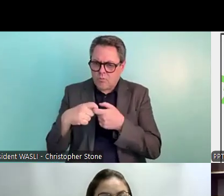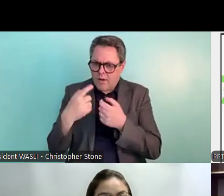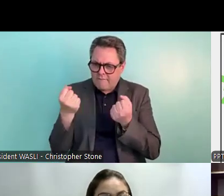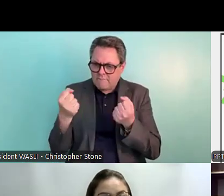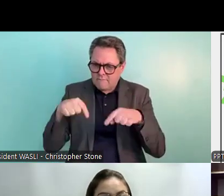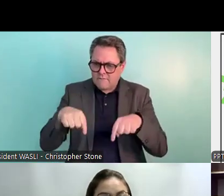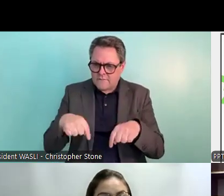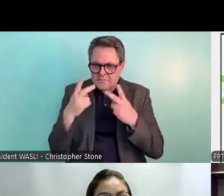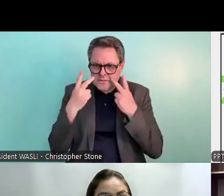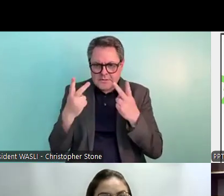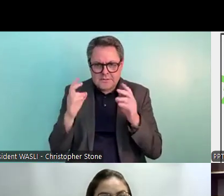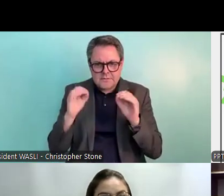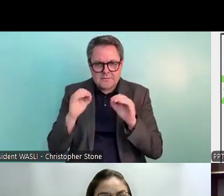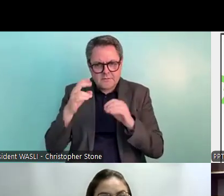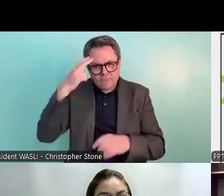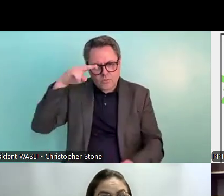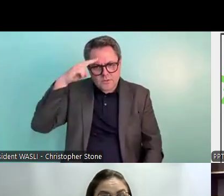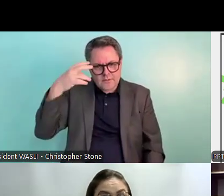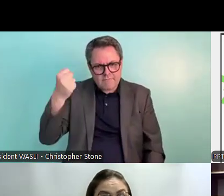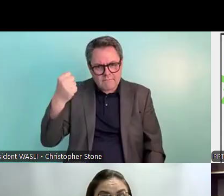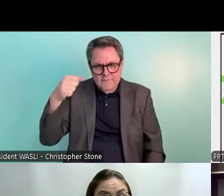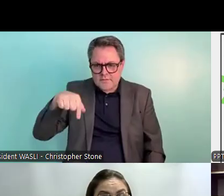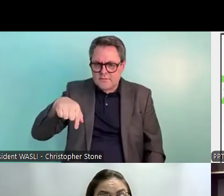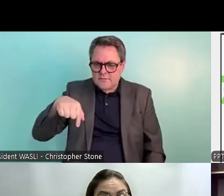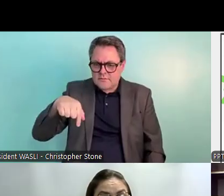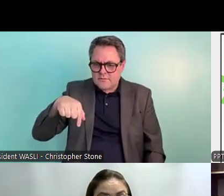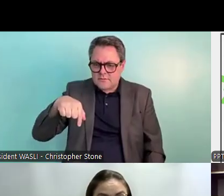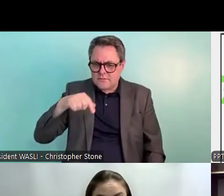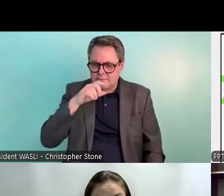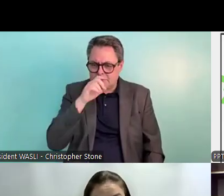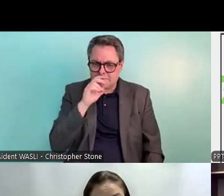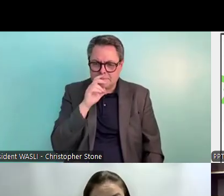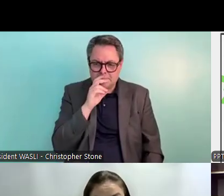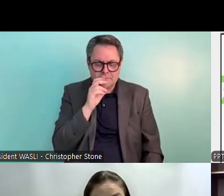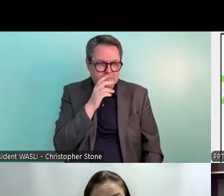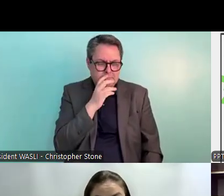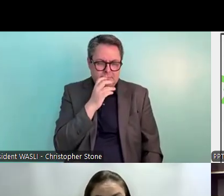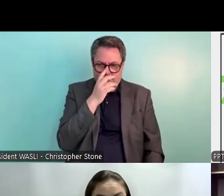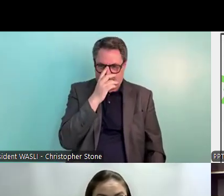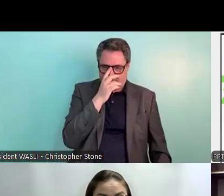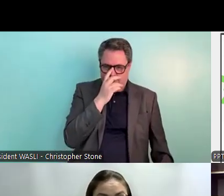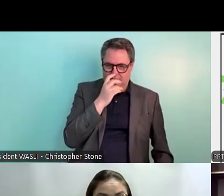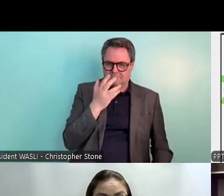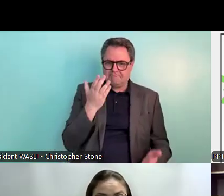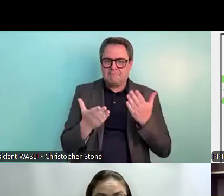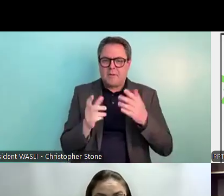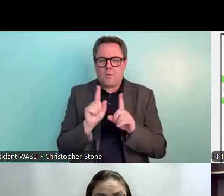I think, unfortunately, our deaf interpreter board member's been unable to join us today. Arunas, I believe, is not